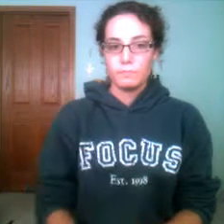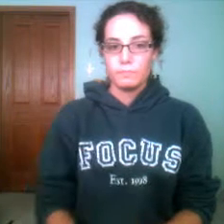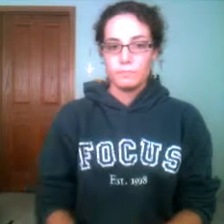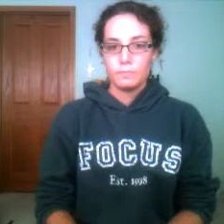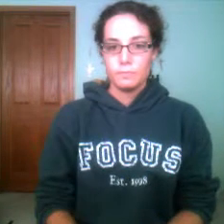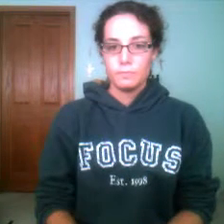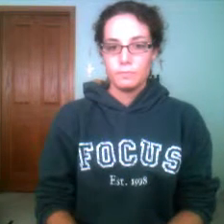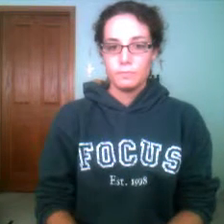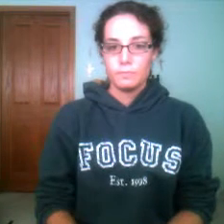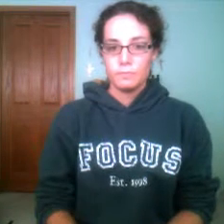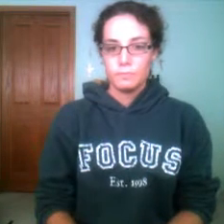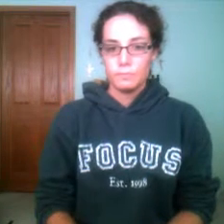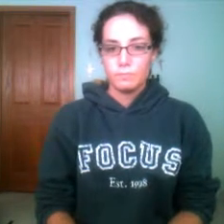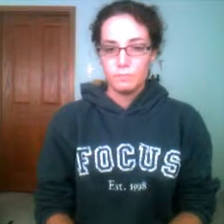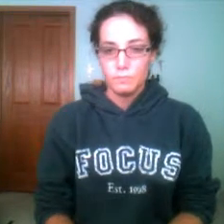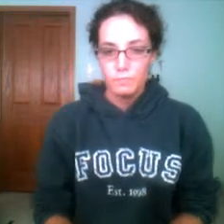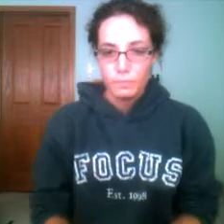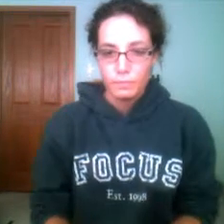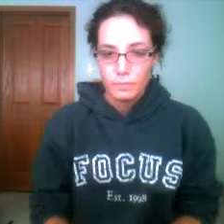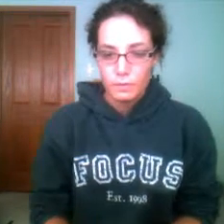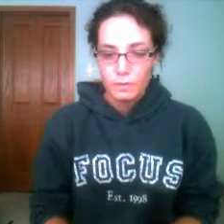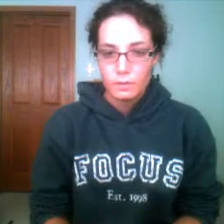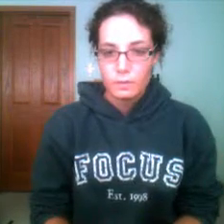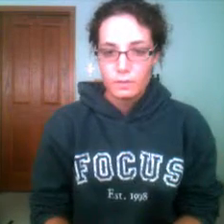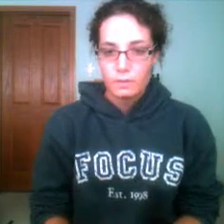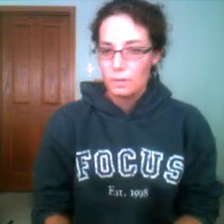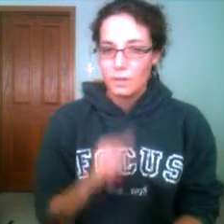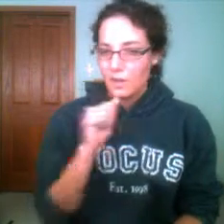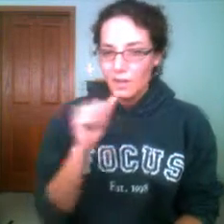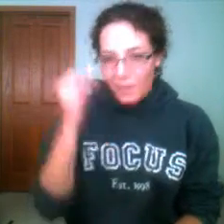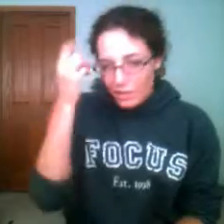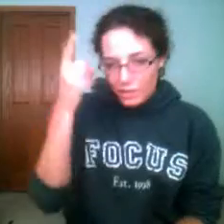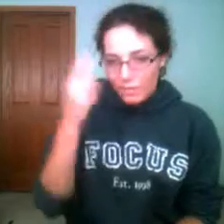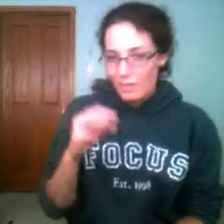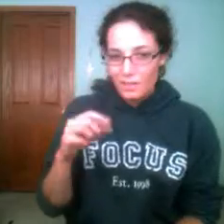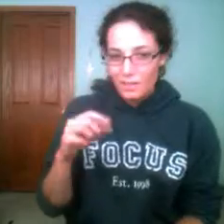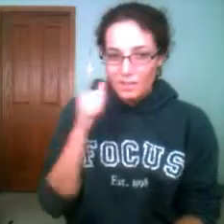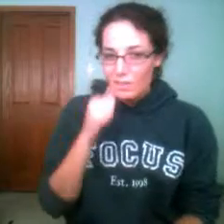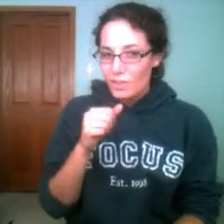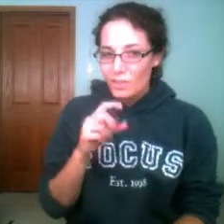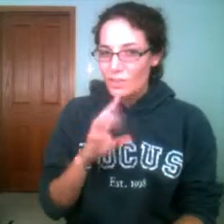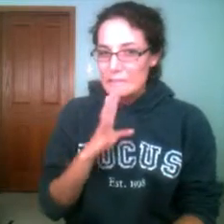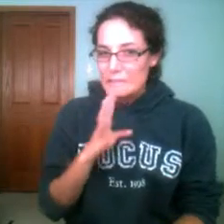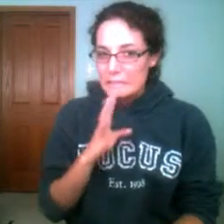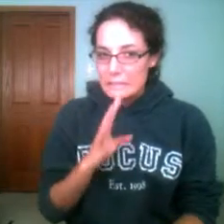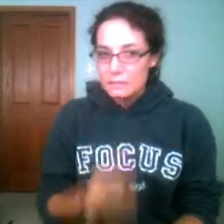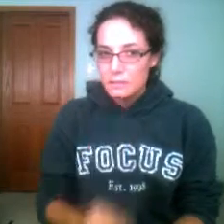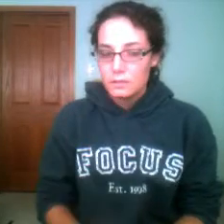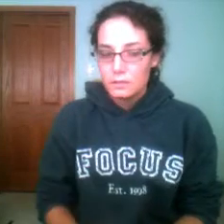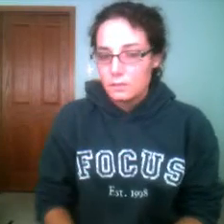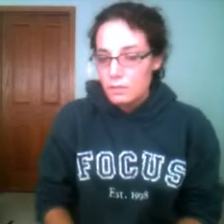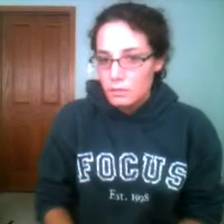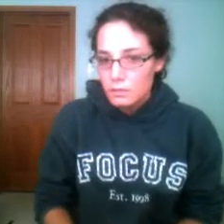Is most spiny-backed fish found in the salt freshwater. The fossils we found are from a stickleback fish that